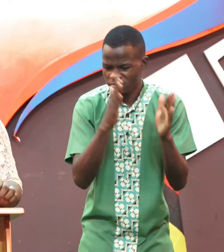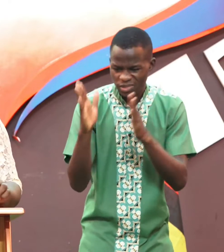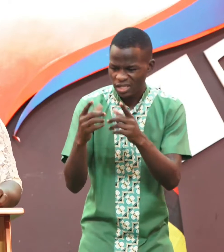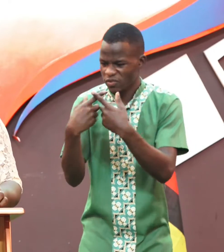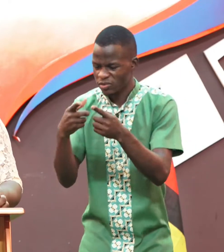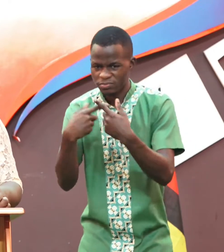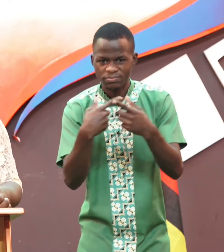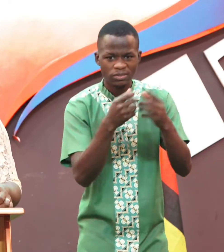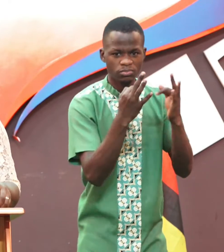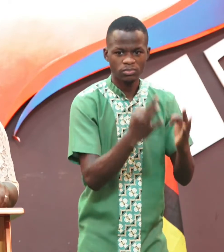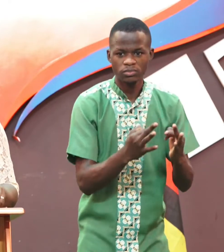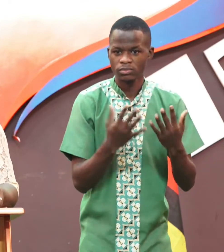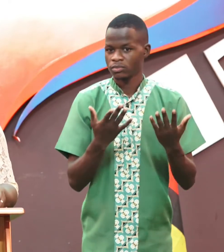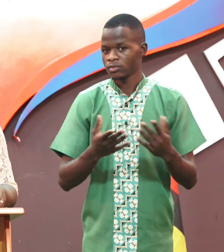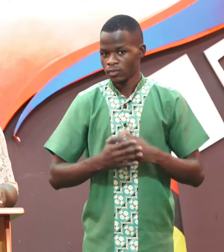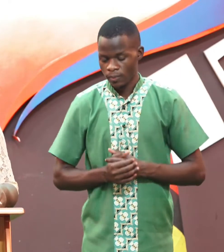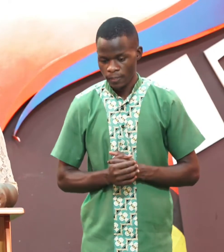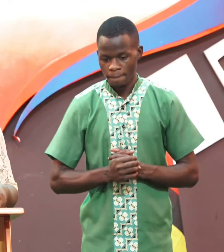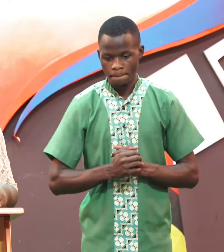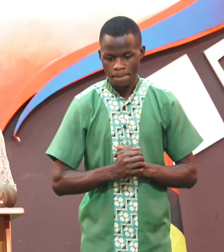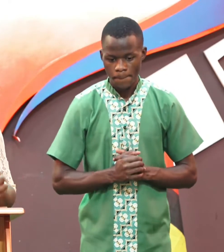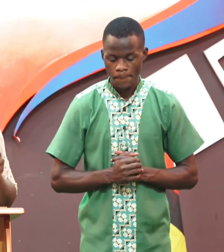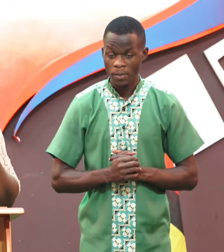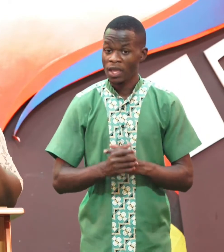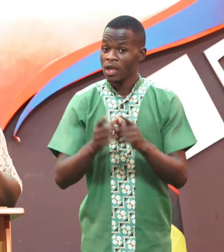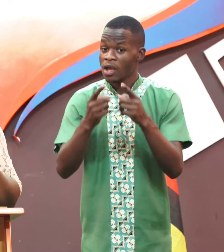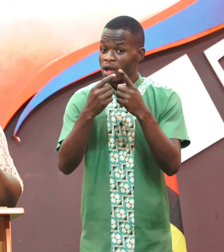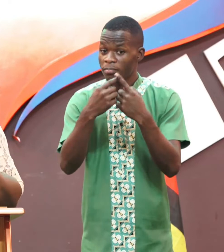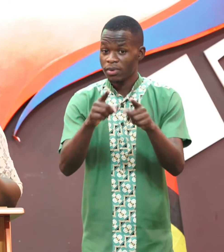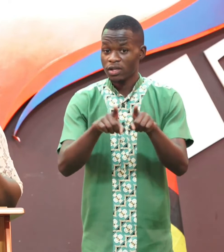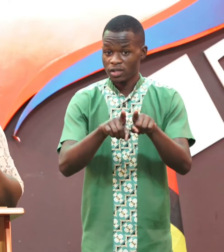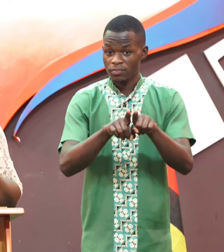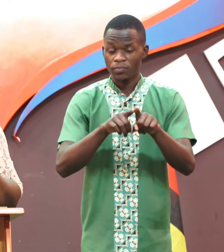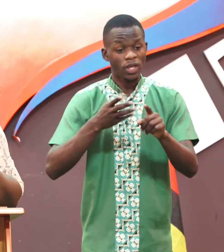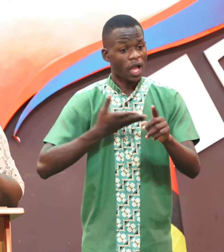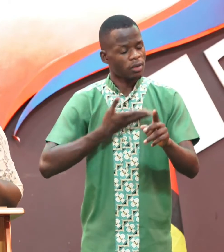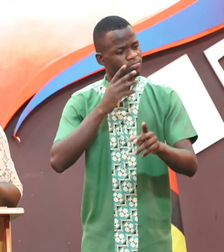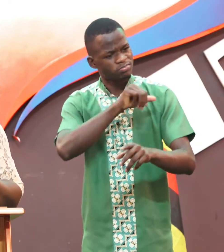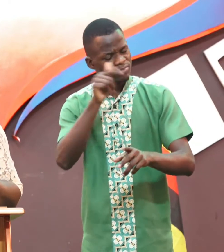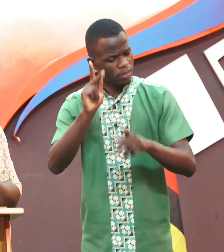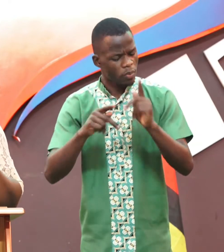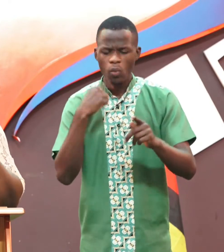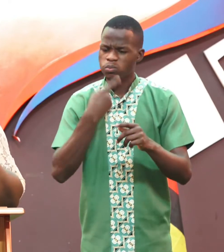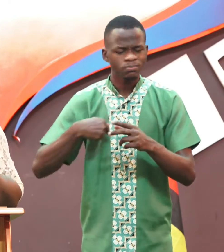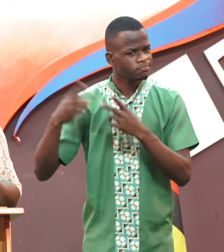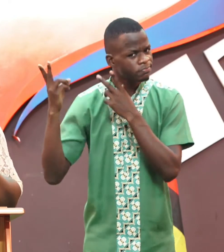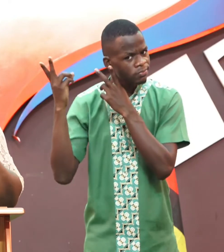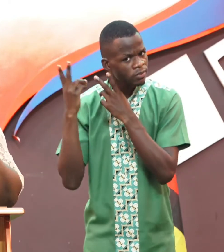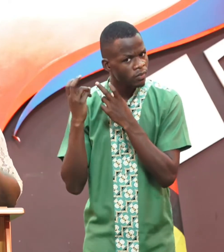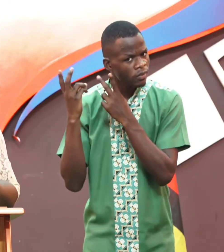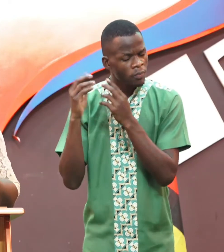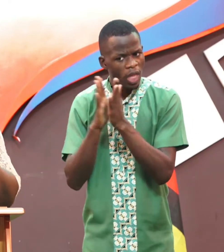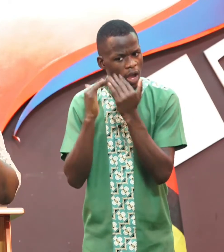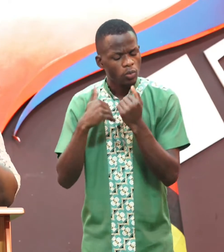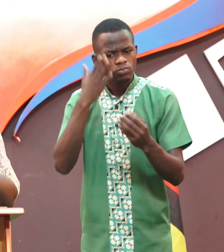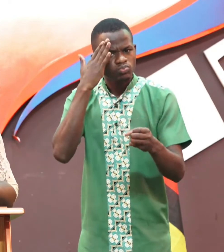come out of their mouth and they devise certain things. Naye waliwo abantu bowuliriza consistently n'otandika okukkiriza nti